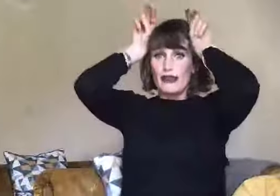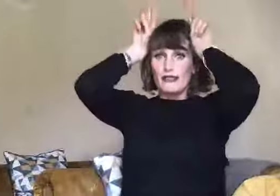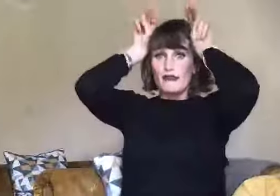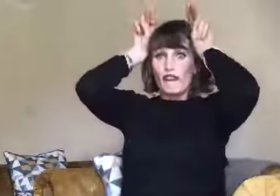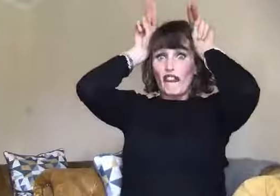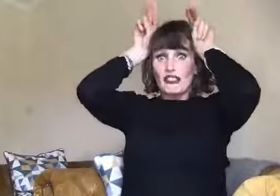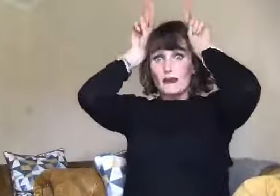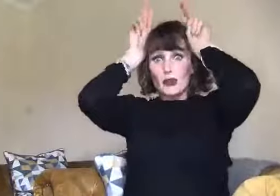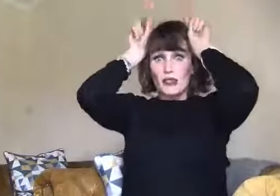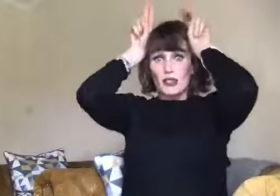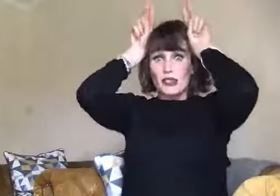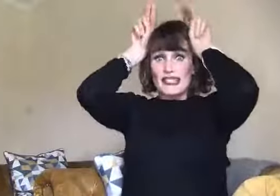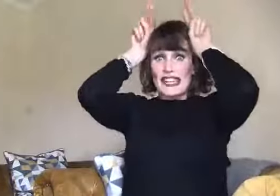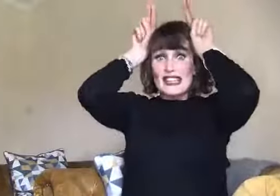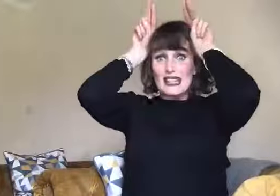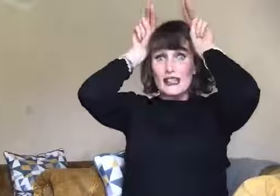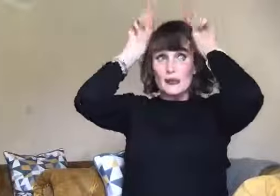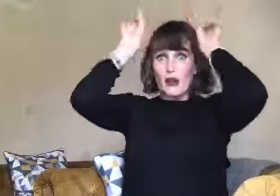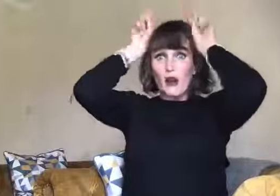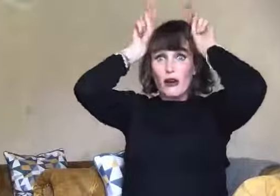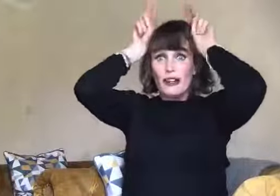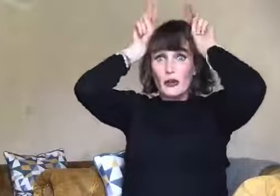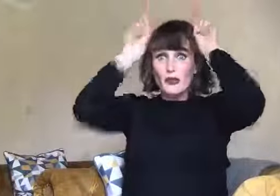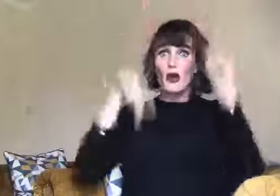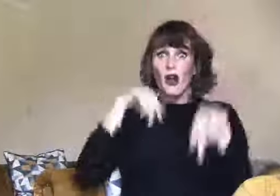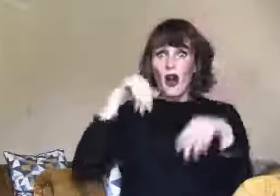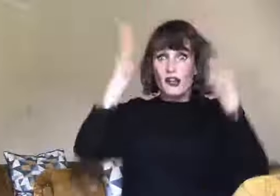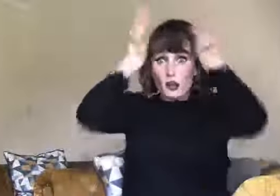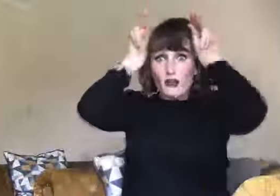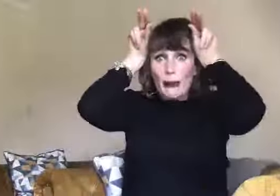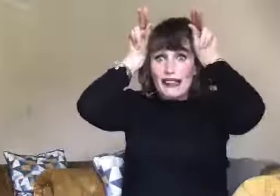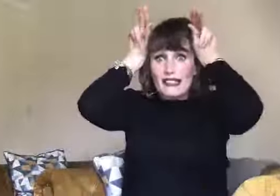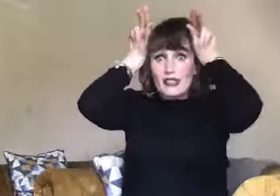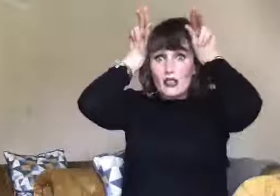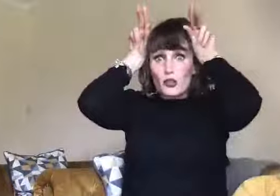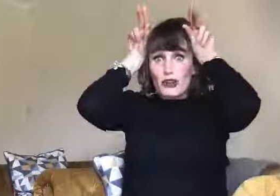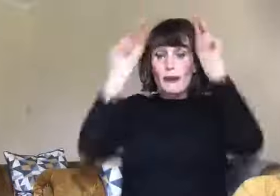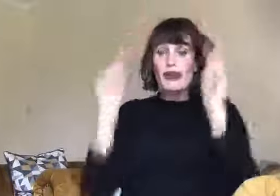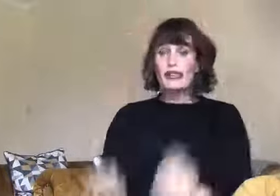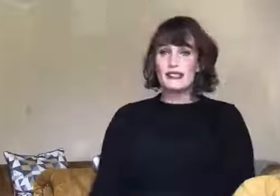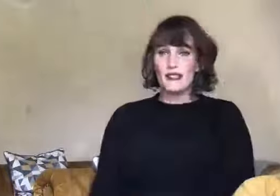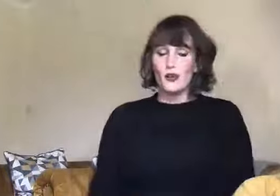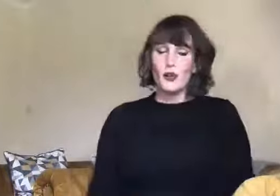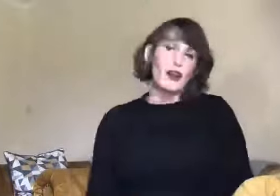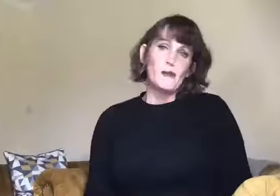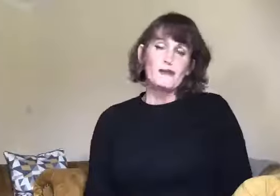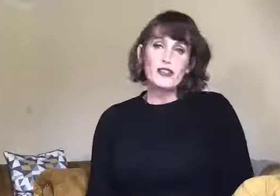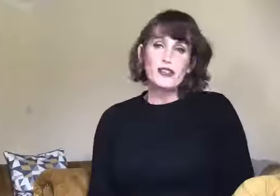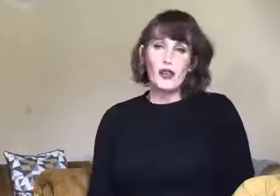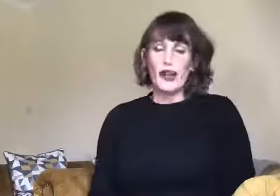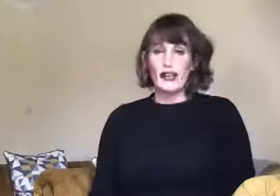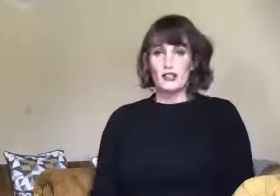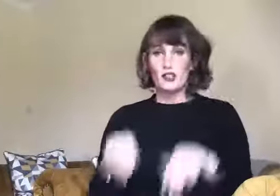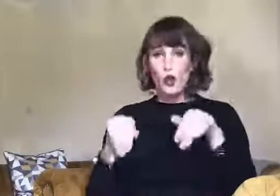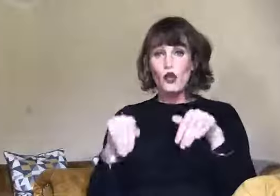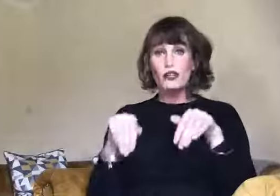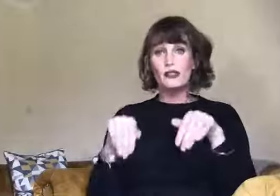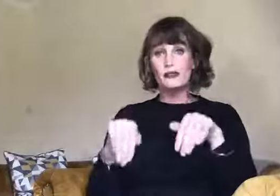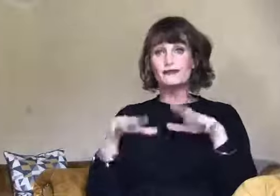rabbit, sometimes you can do your teeth and they'd be like, oh, I saw a rabbit. I saw a rabbit. And dog.